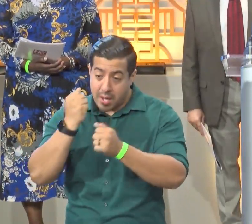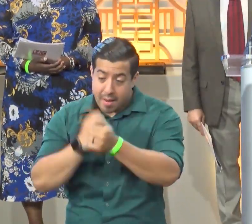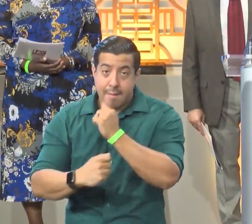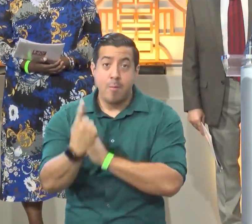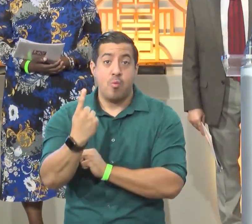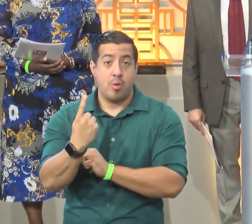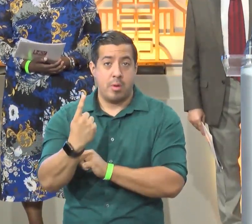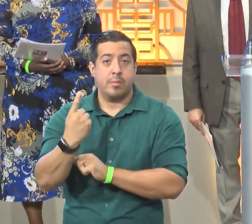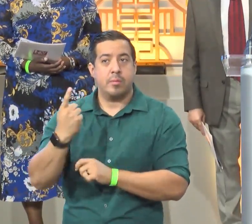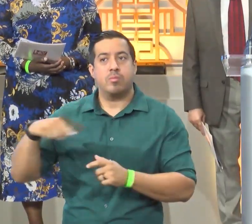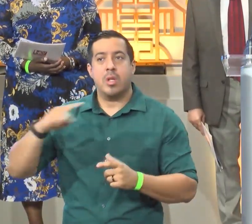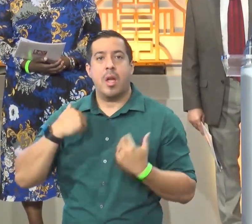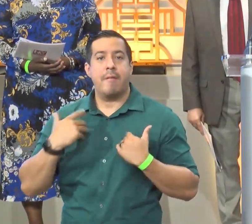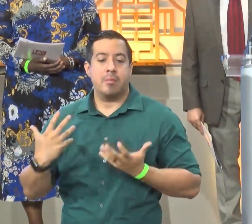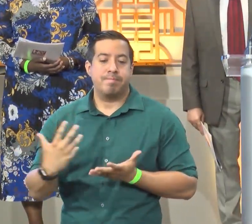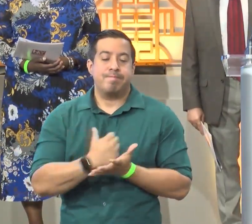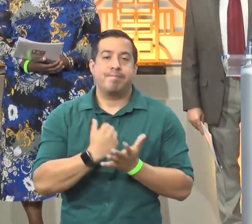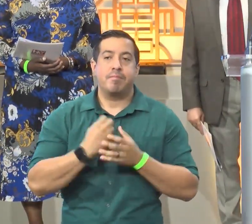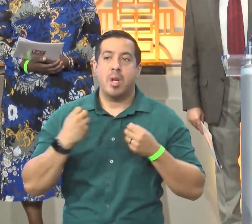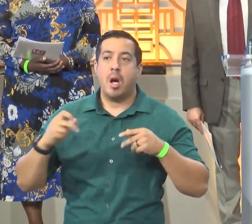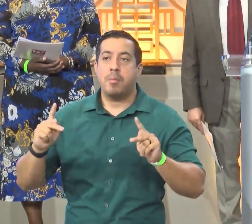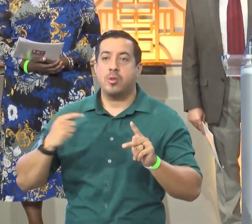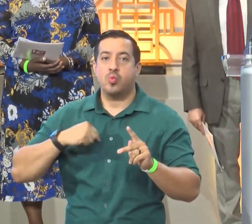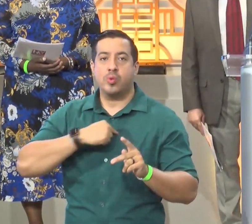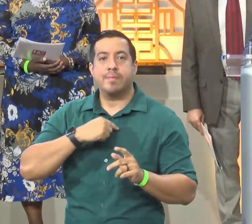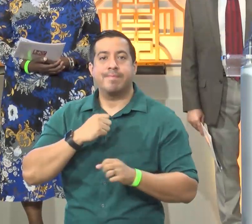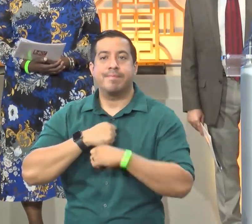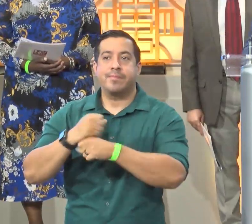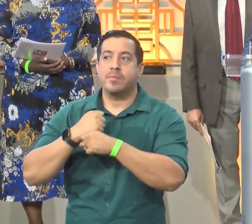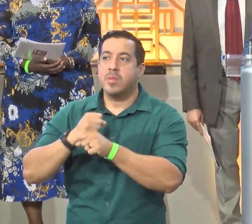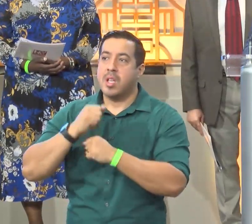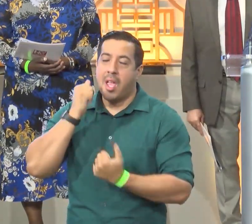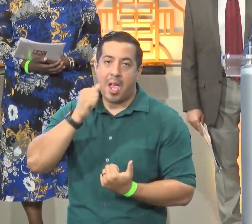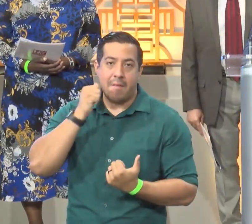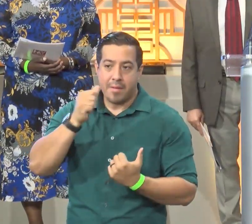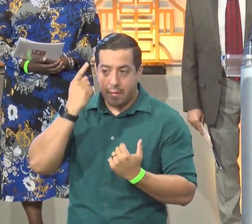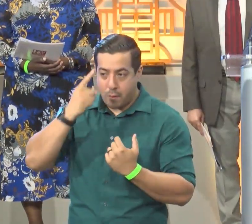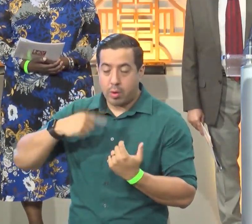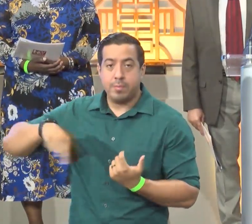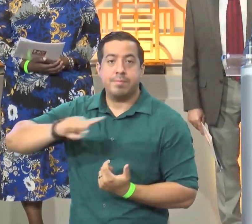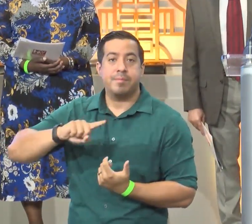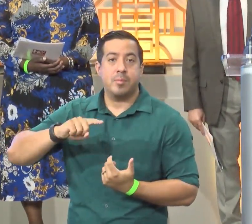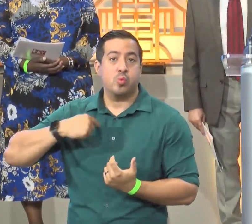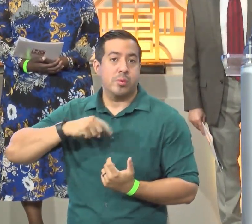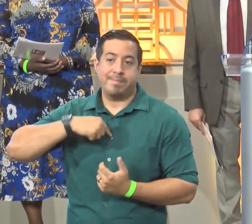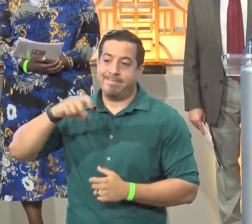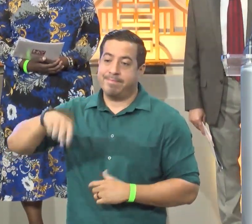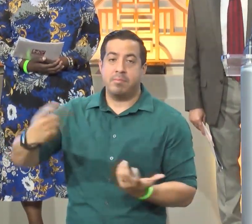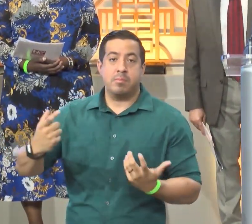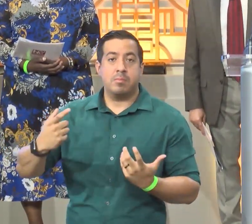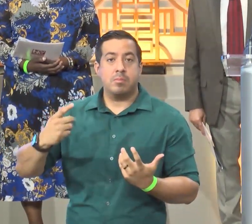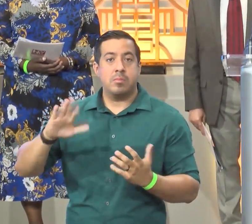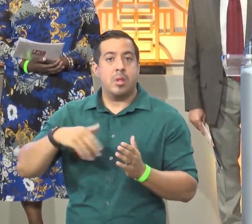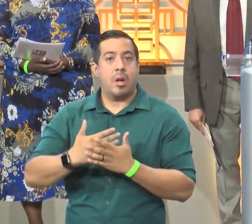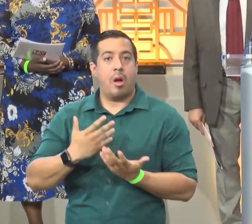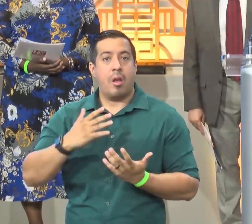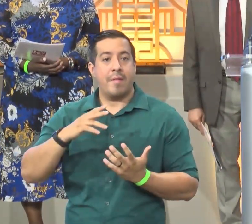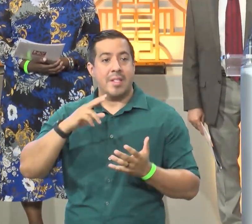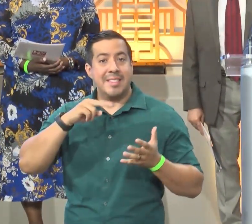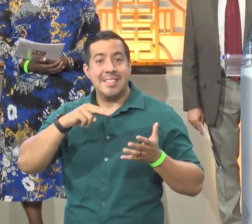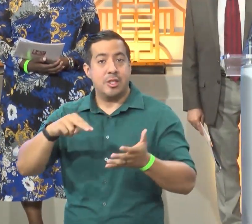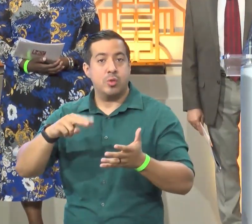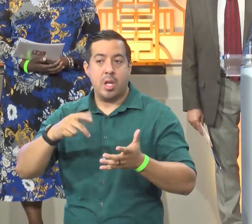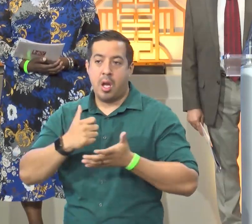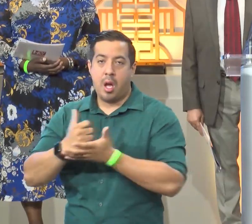to be part of the opportunities we are creating every single day, then we must wipe out illiteracy in our